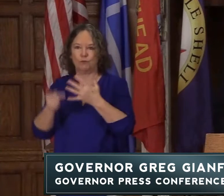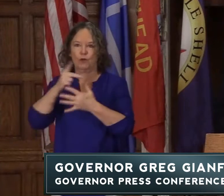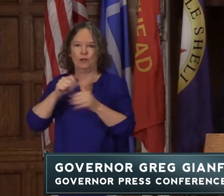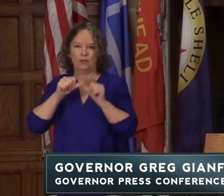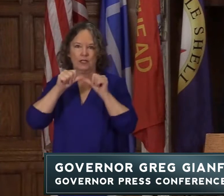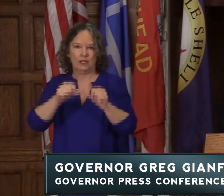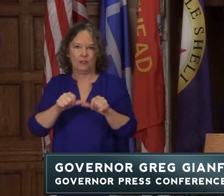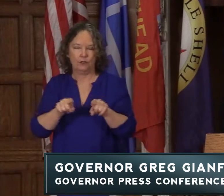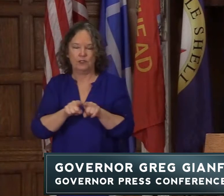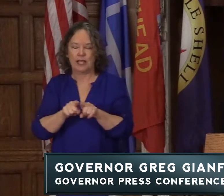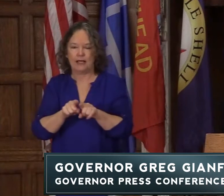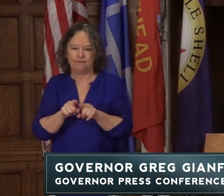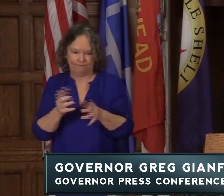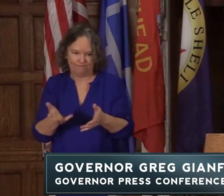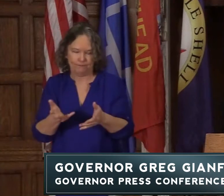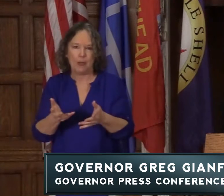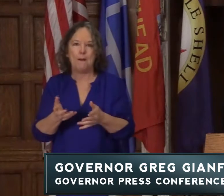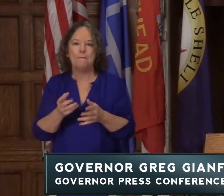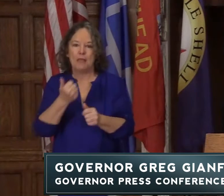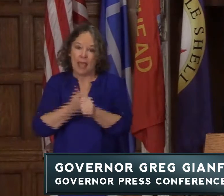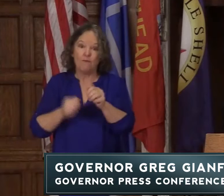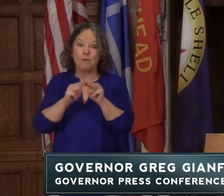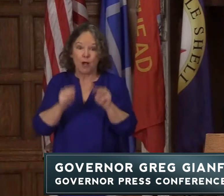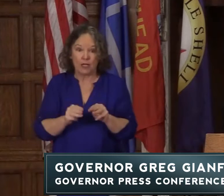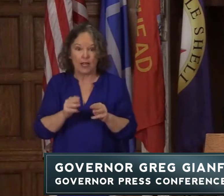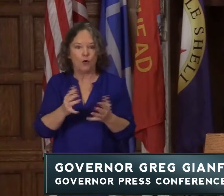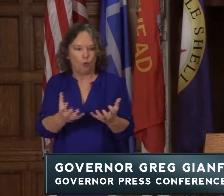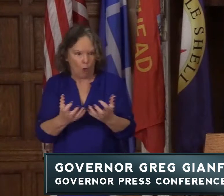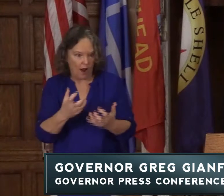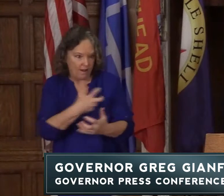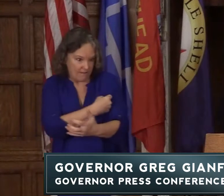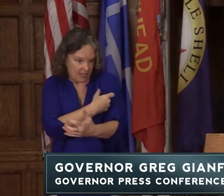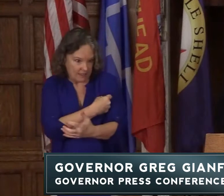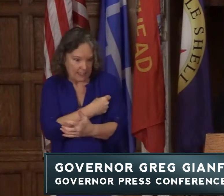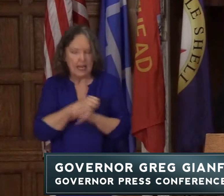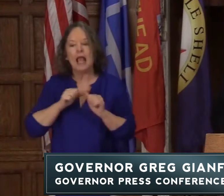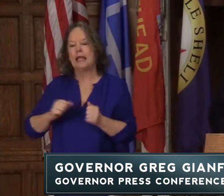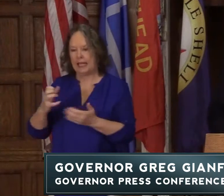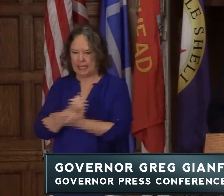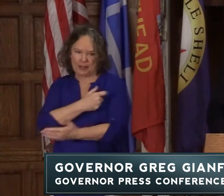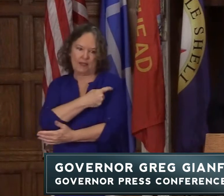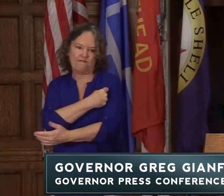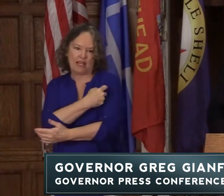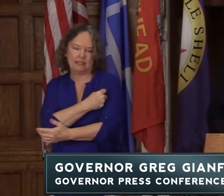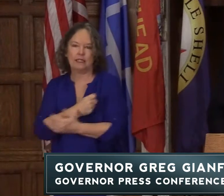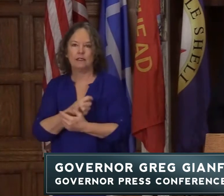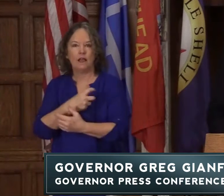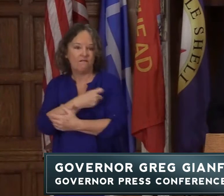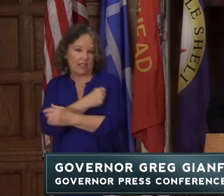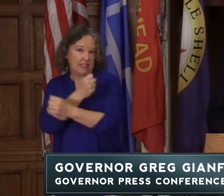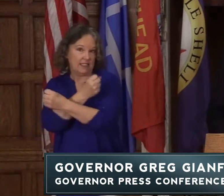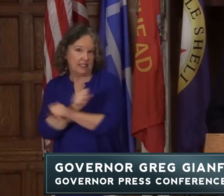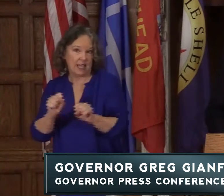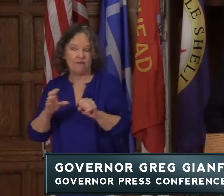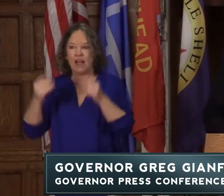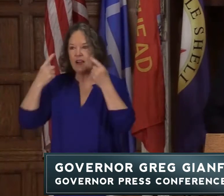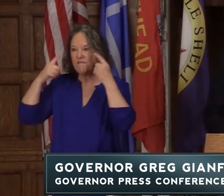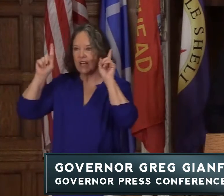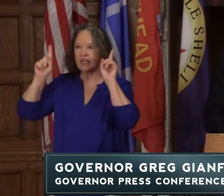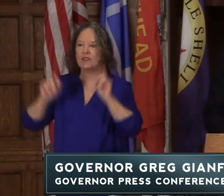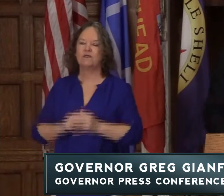every Montanan who wants the vaccine can get the vaccine. The vaccine is safe and